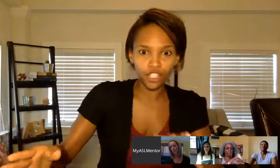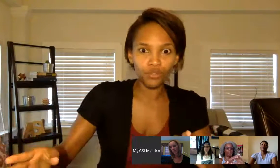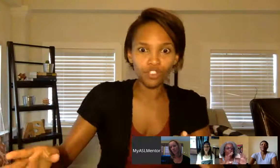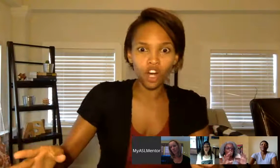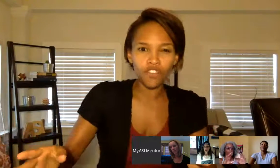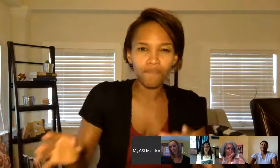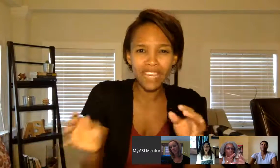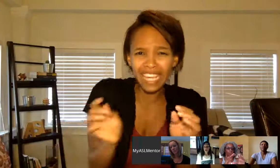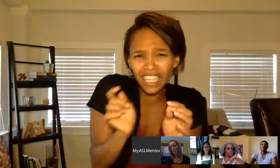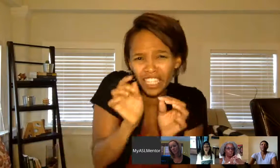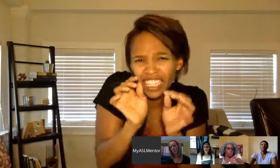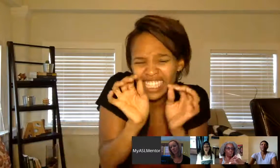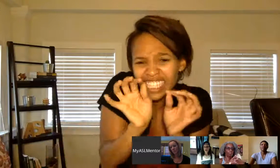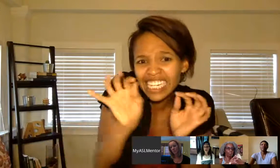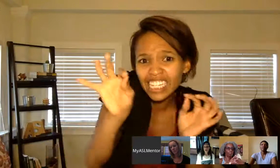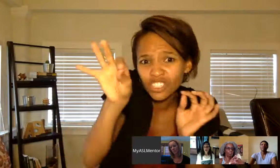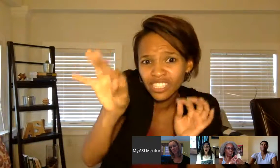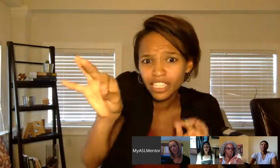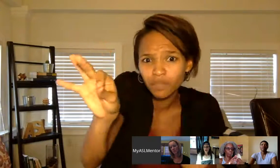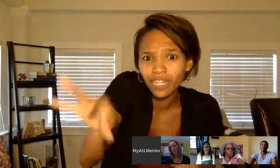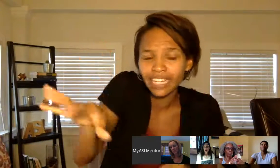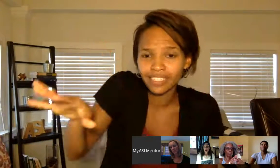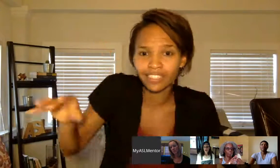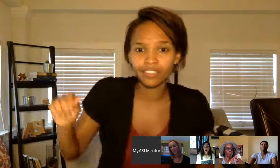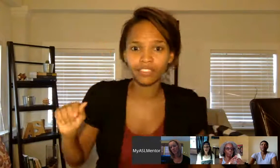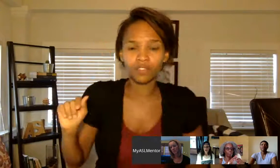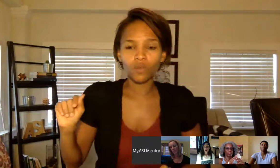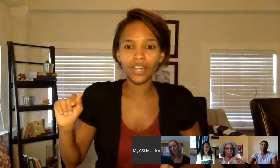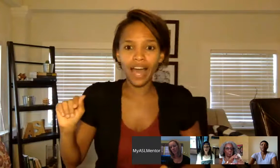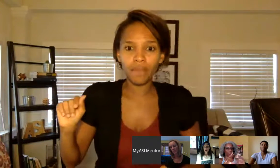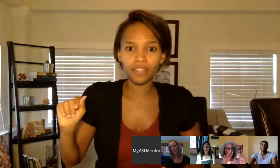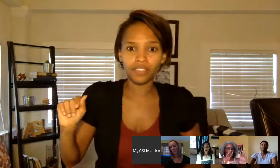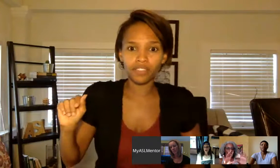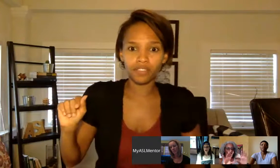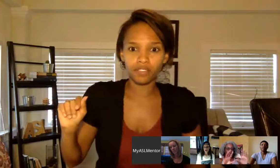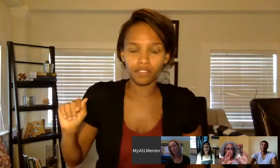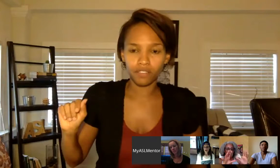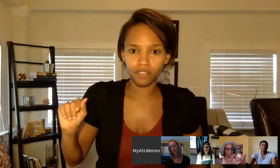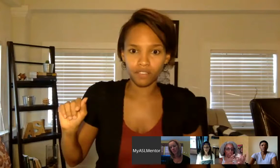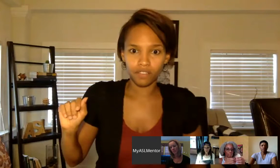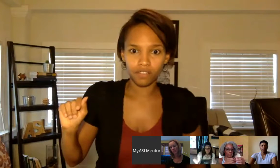happened that you saw the making, the seed just gets planted? What happened?